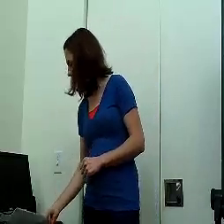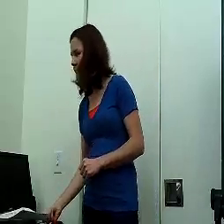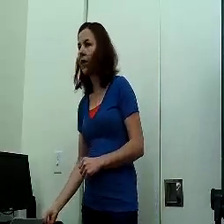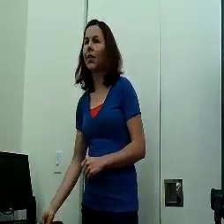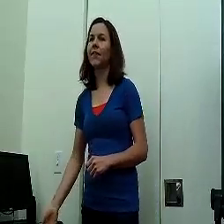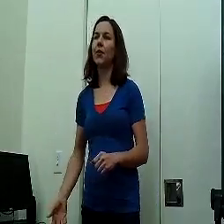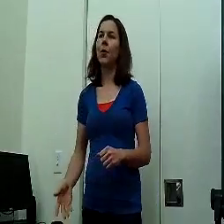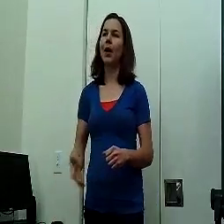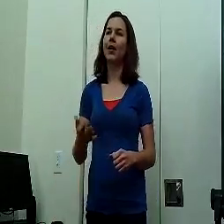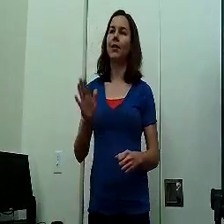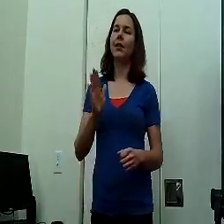So if you want